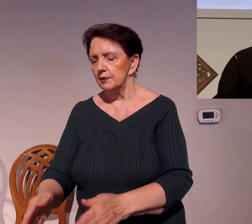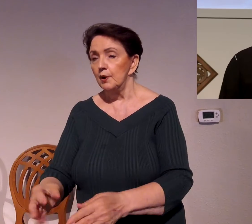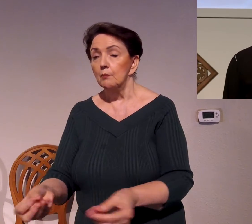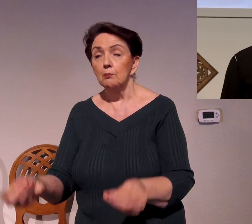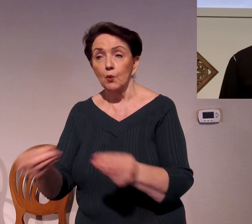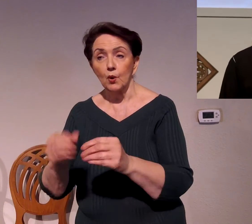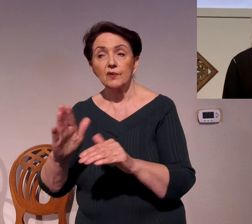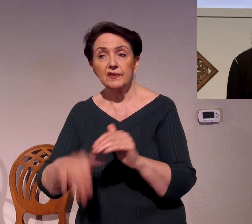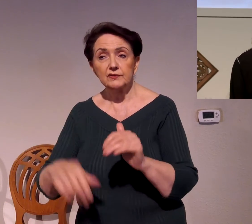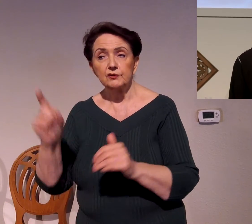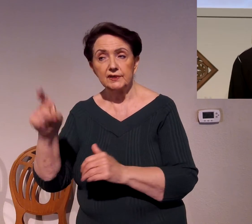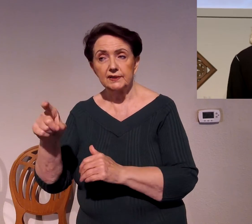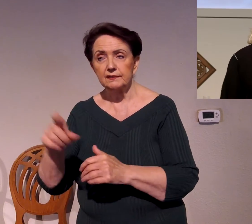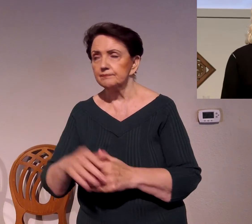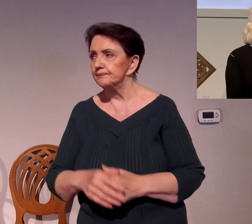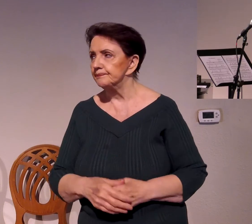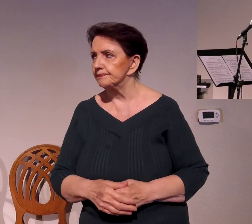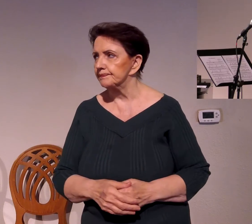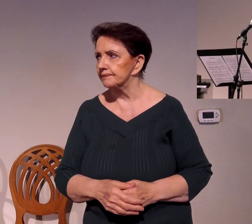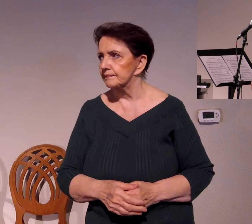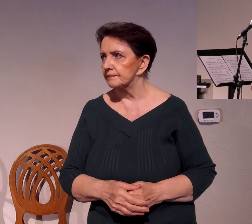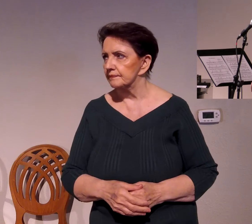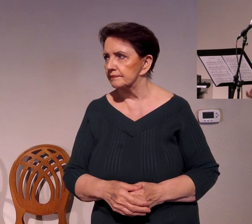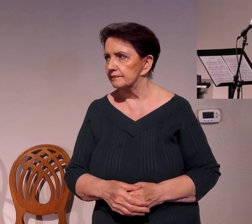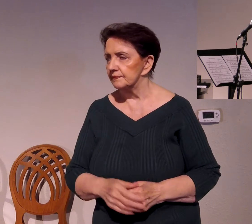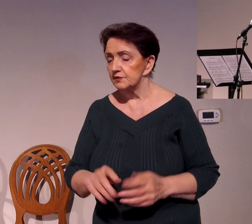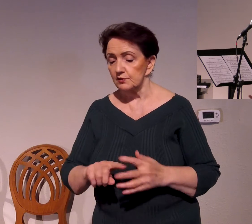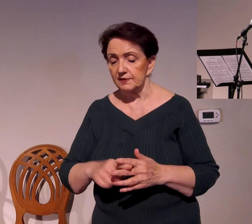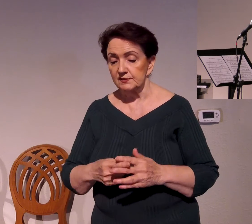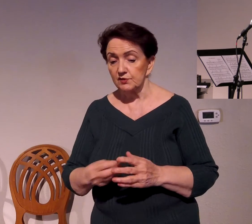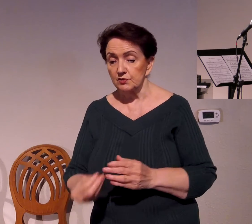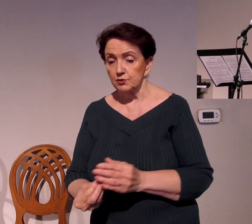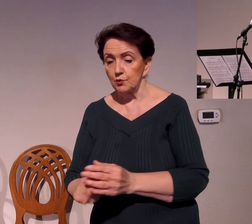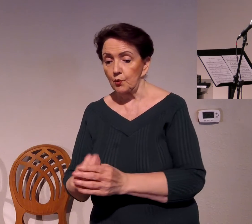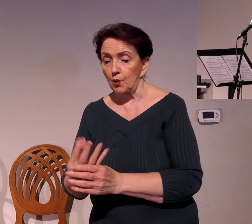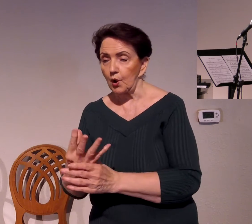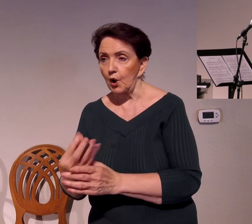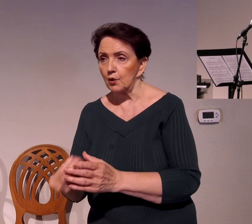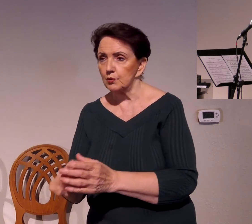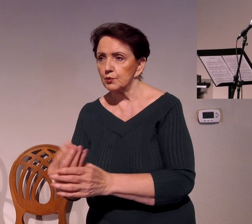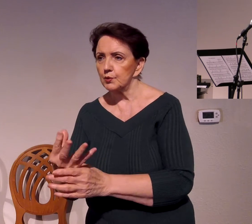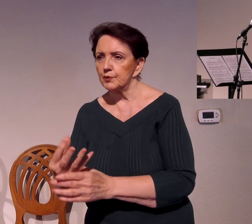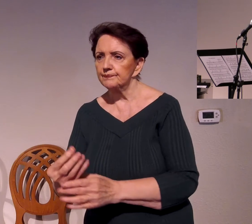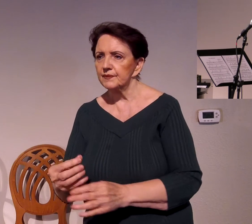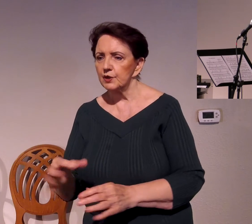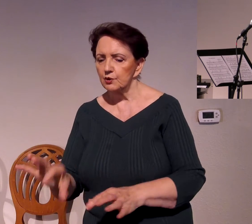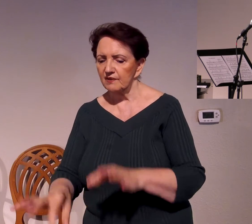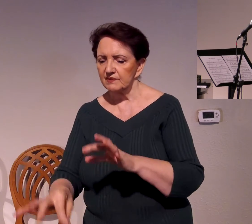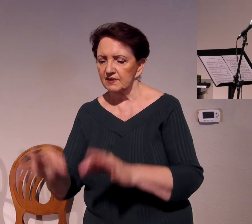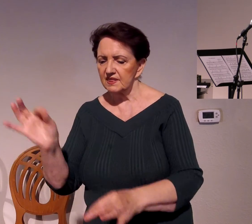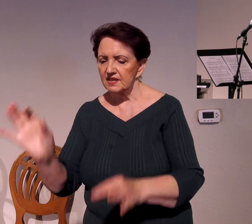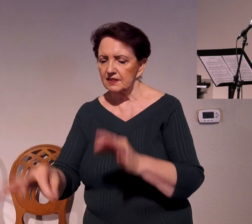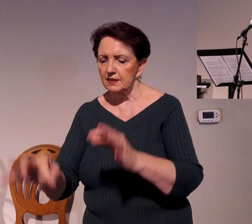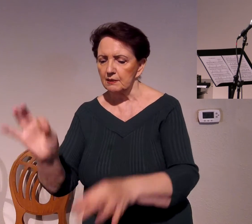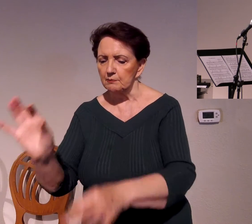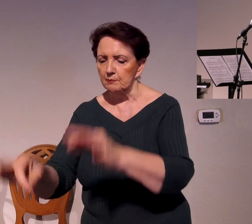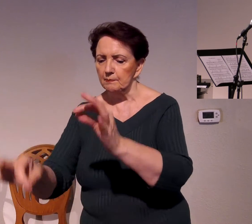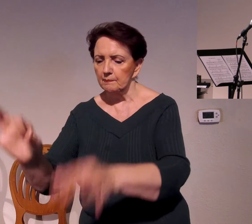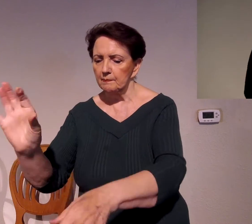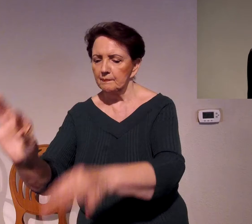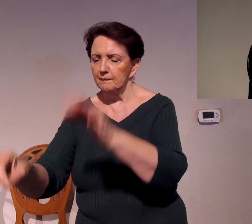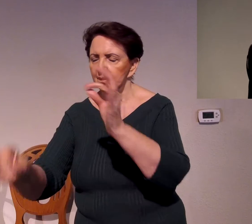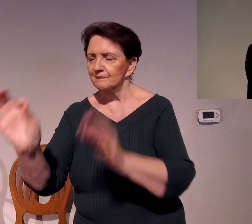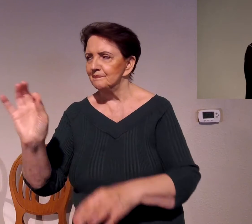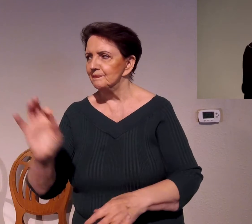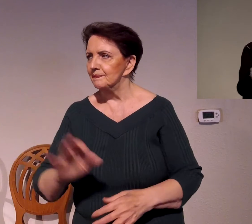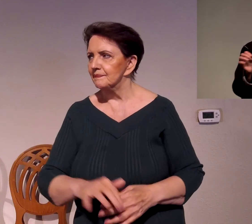you need. They start to grow. They start to sprout. What do? You have to go out there and you have to thin them. You